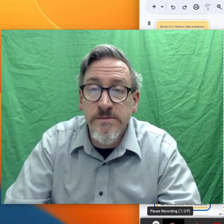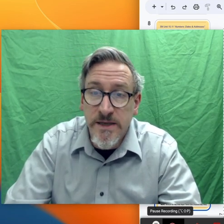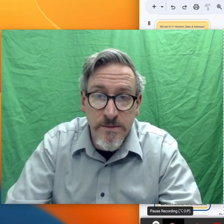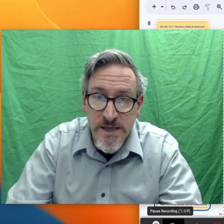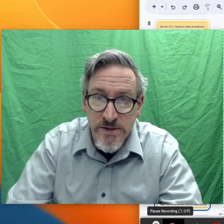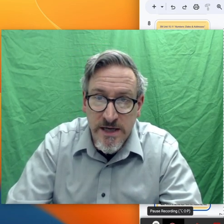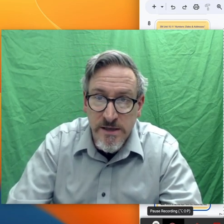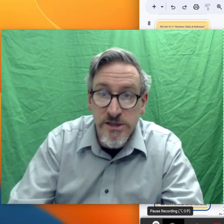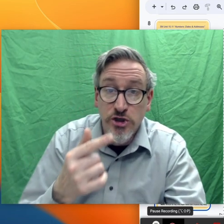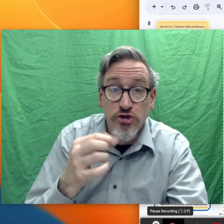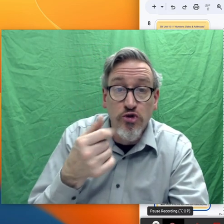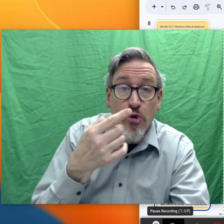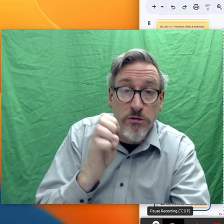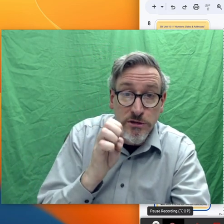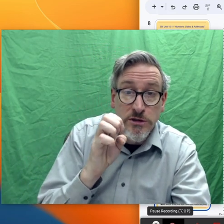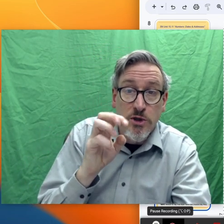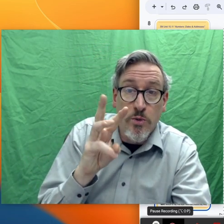And some sample sentence.